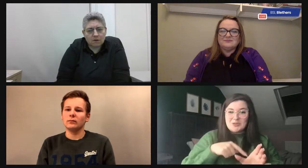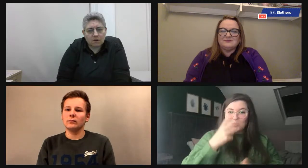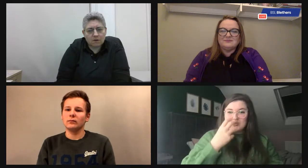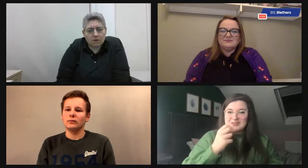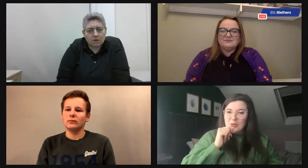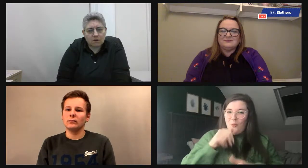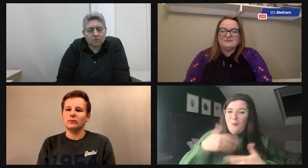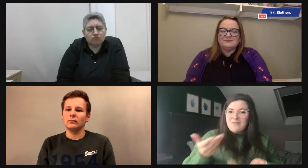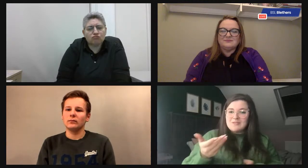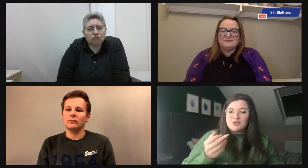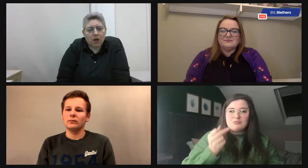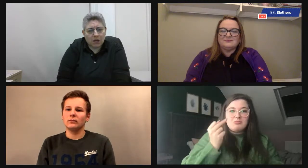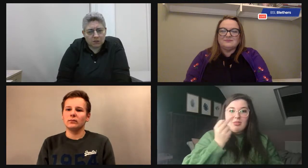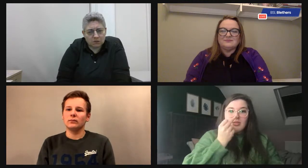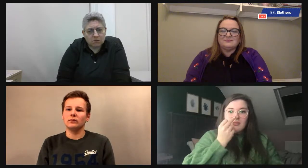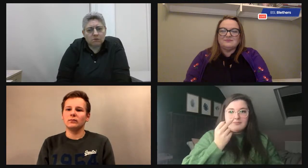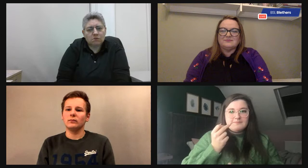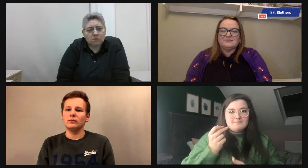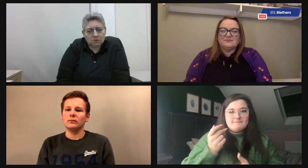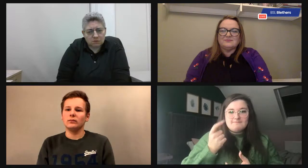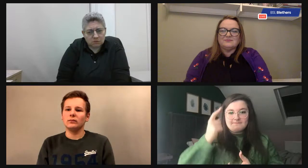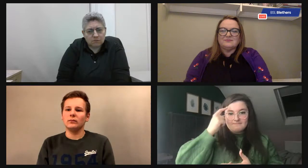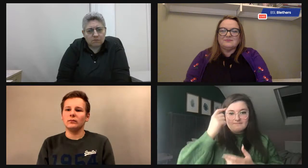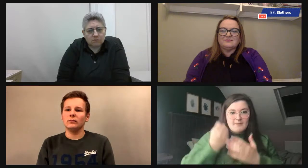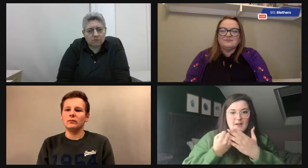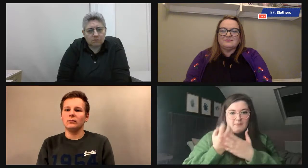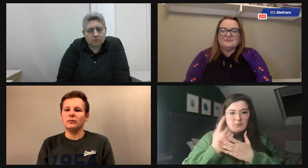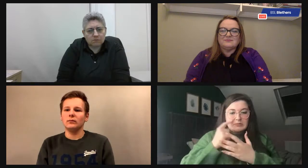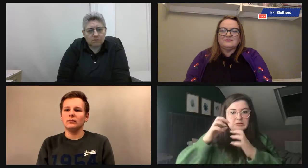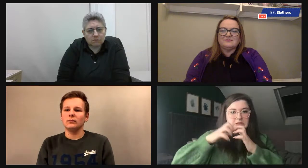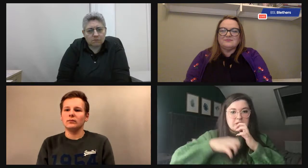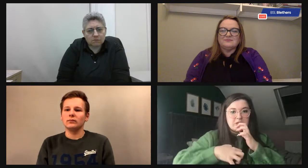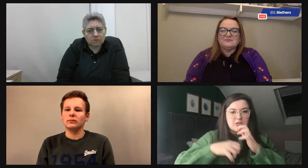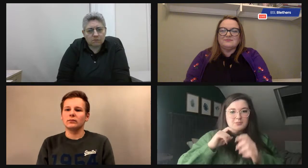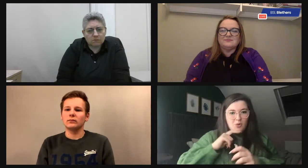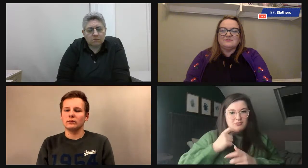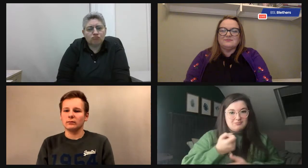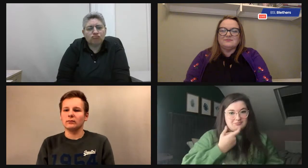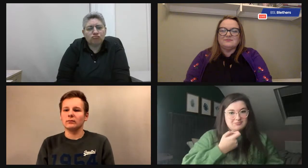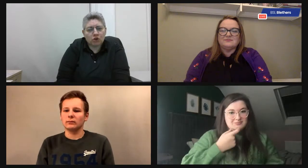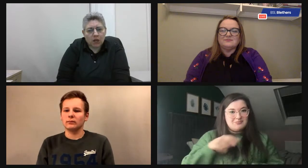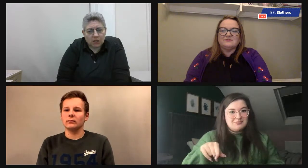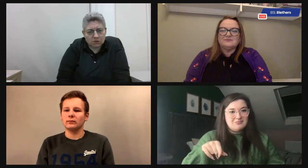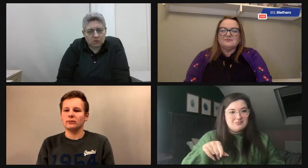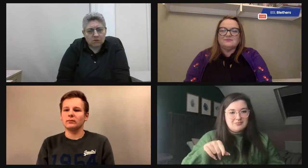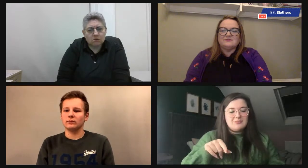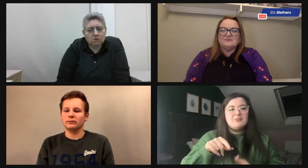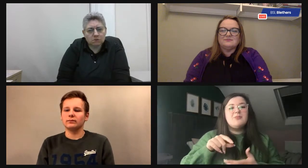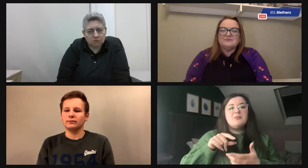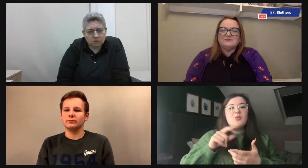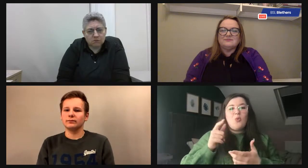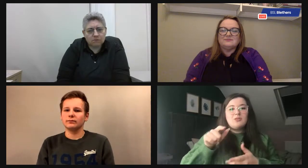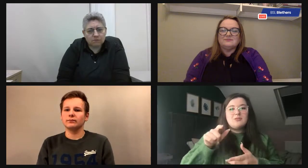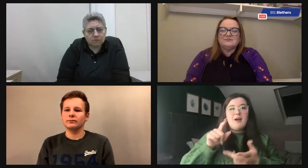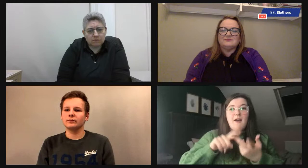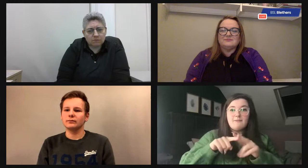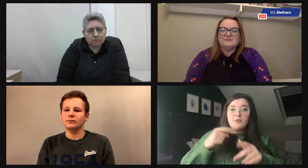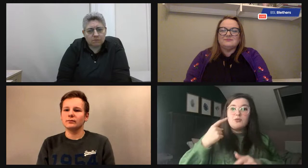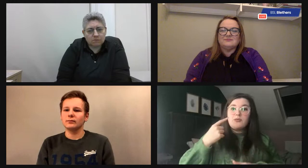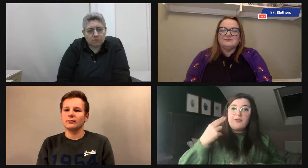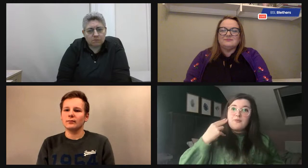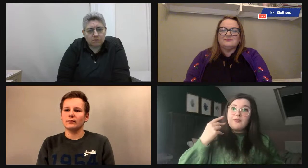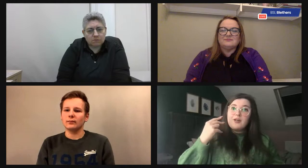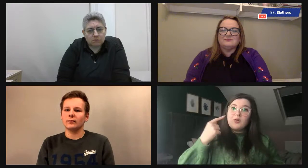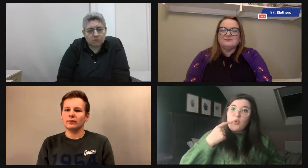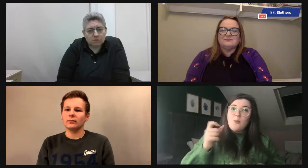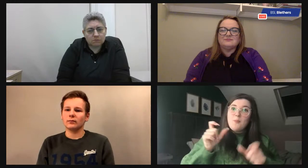sometimes you're usually not offered it under 16. It can happen, but they tend to not get to